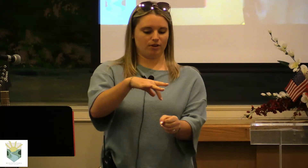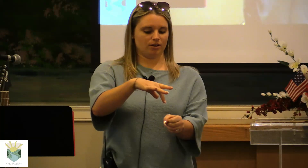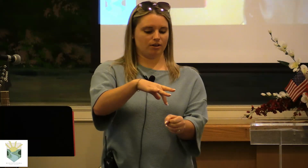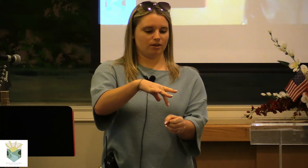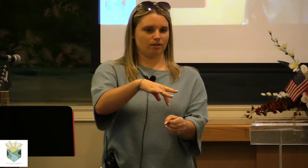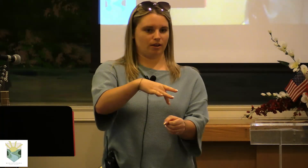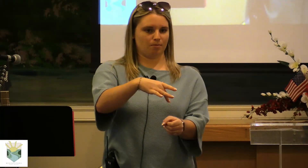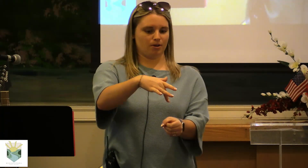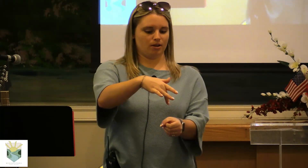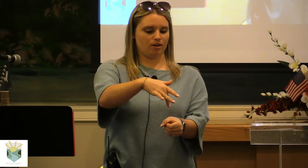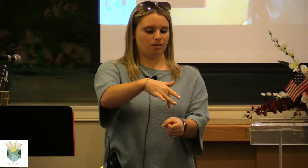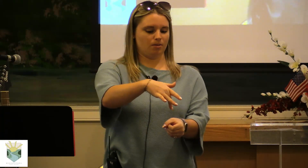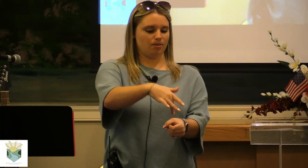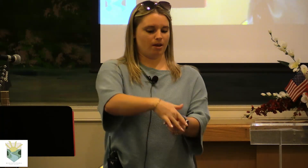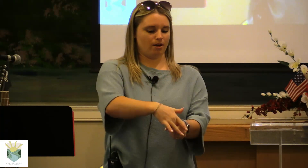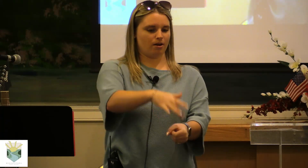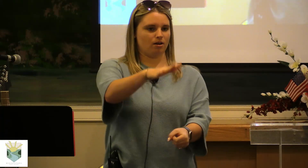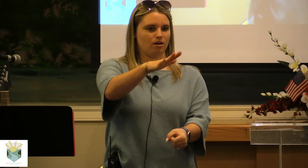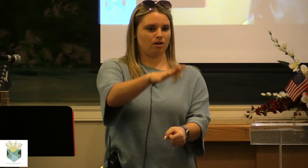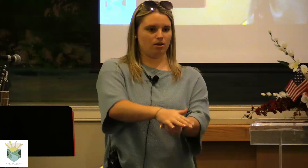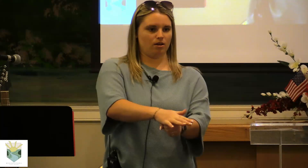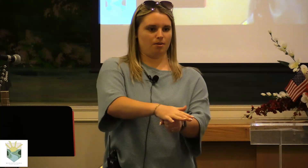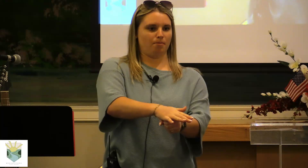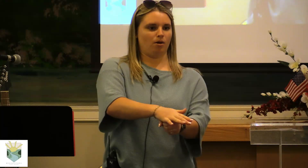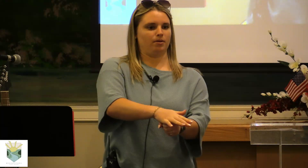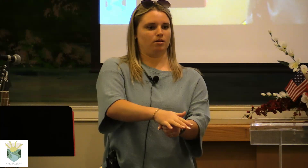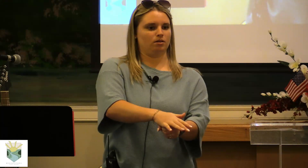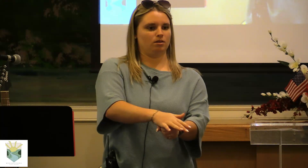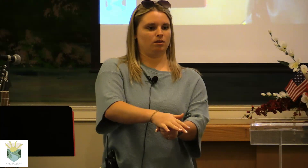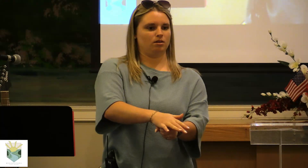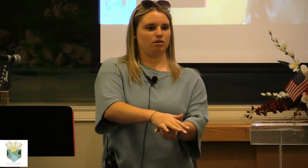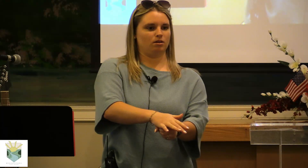finger and like put it in there and then pop it. Soda pop.